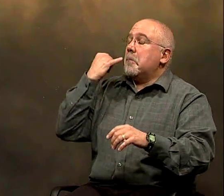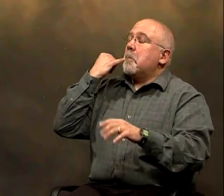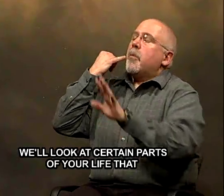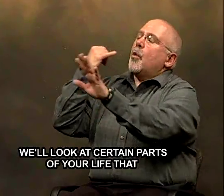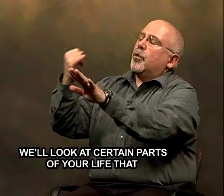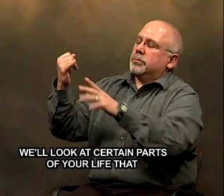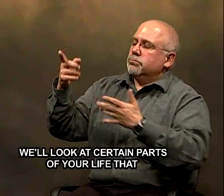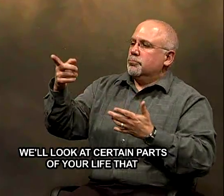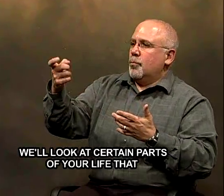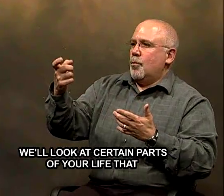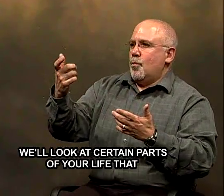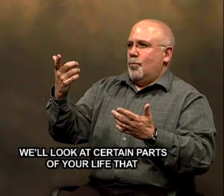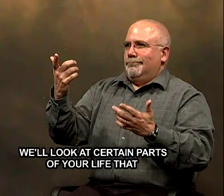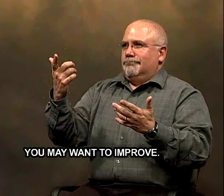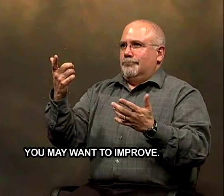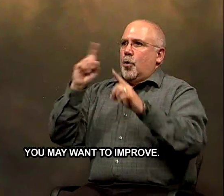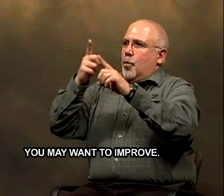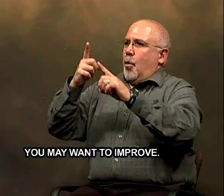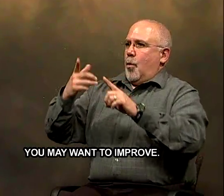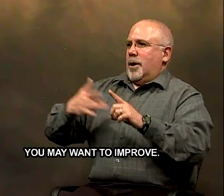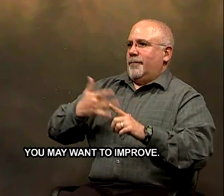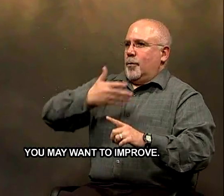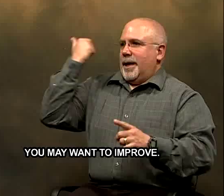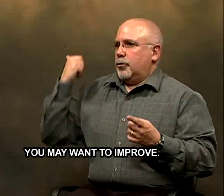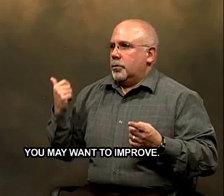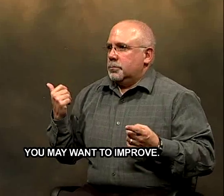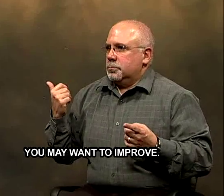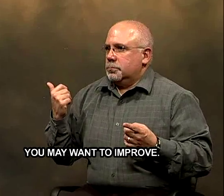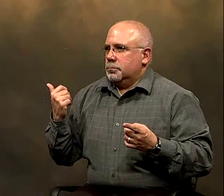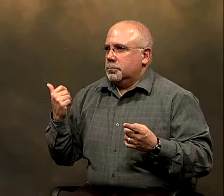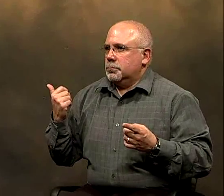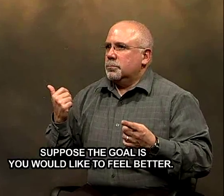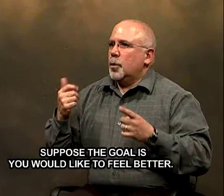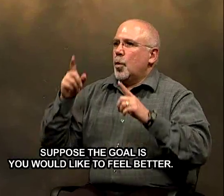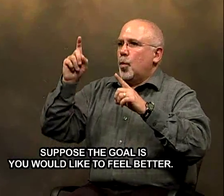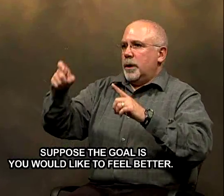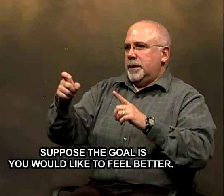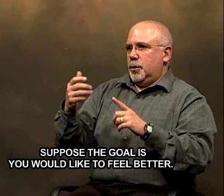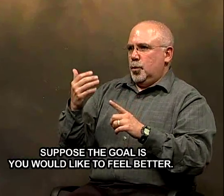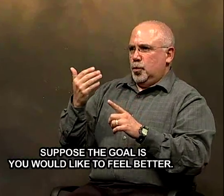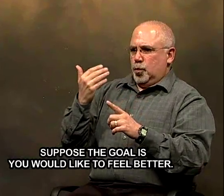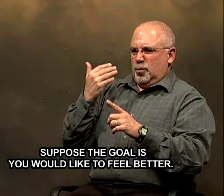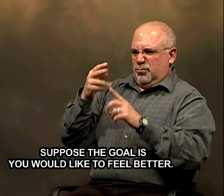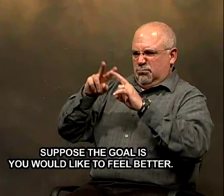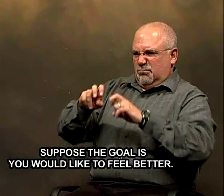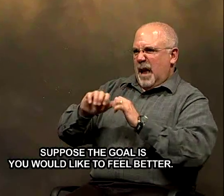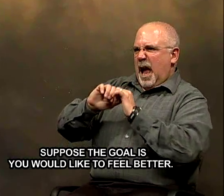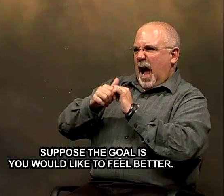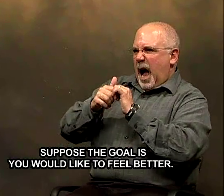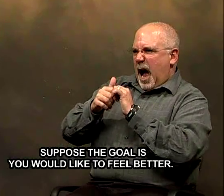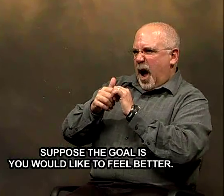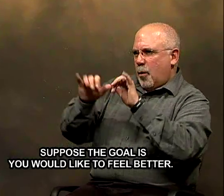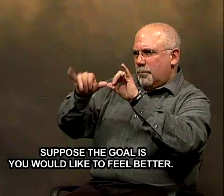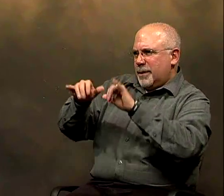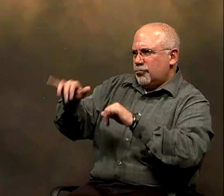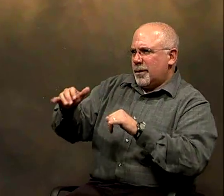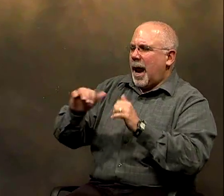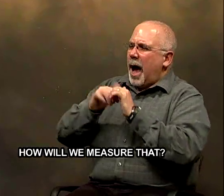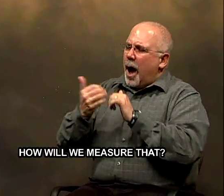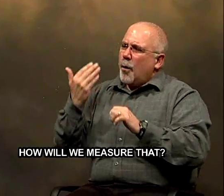We'll look at certain parts of your life that you may want to improve. Suppose the goal is you'd like to feel better. How will